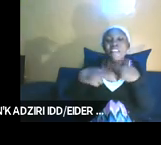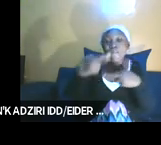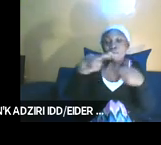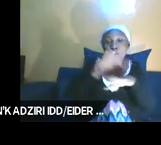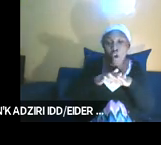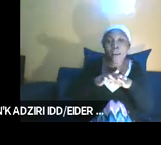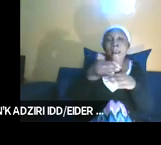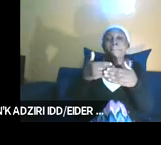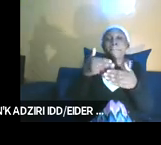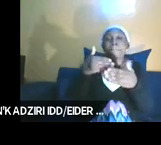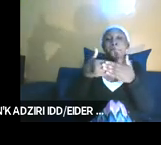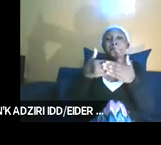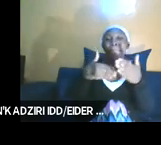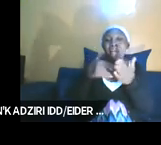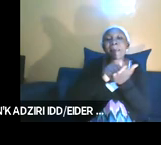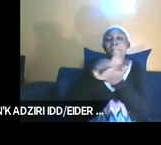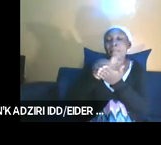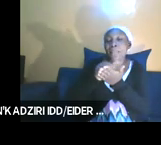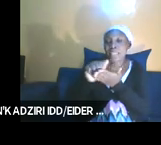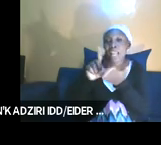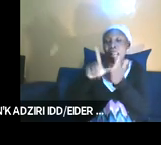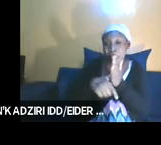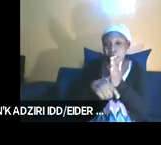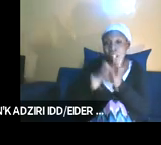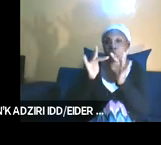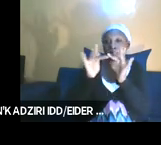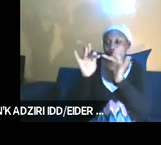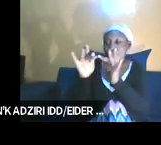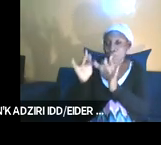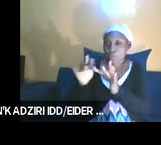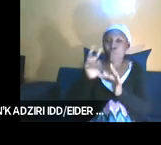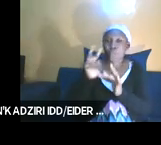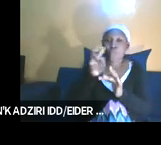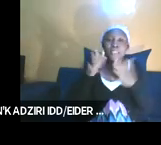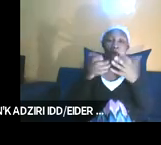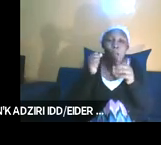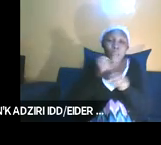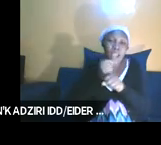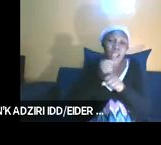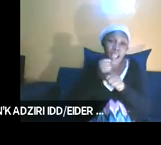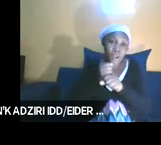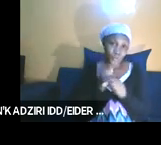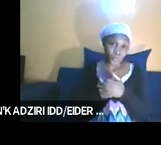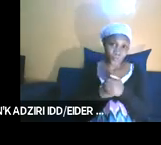will reach out in the future with an email opportunity to do that. And so I